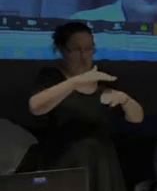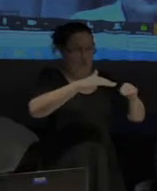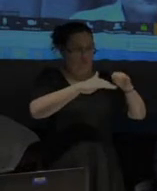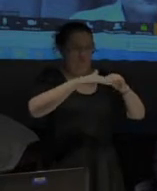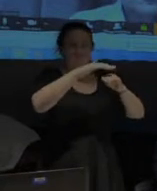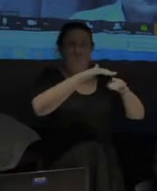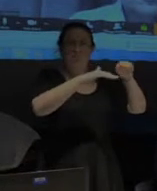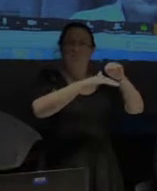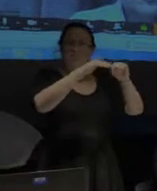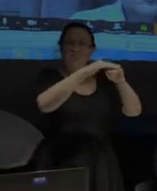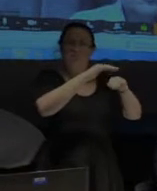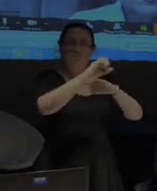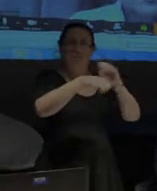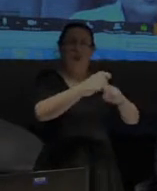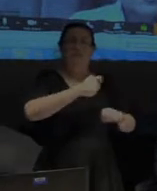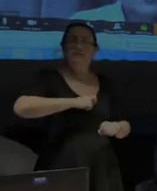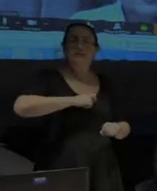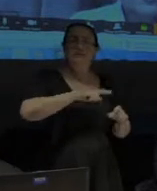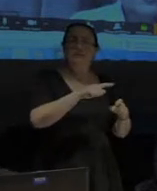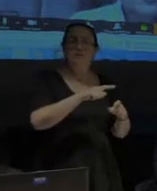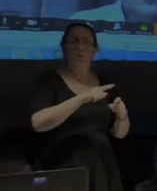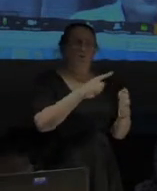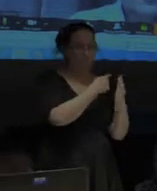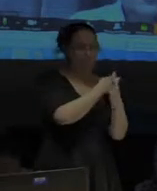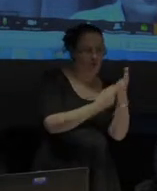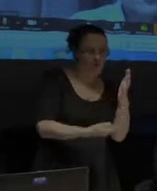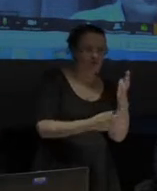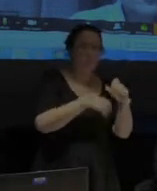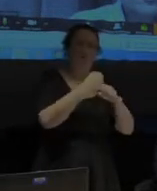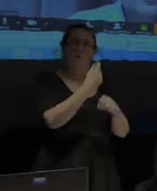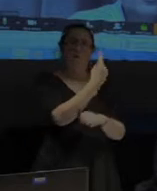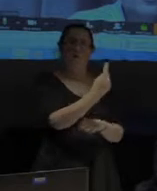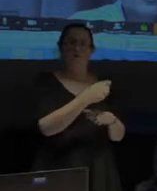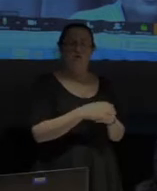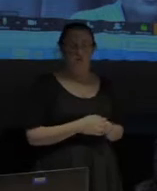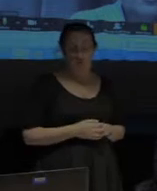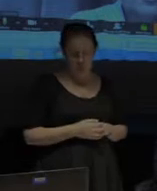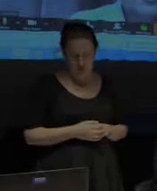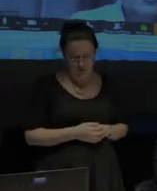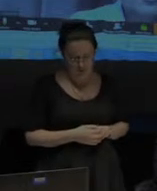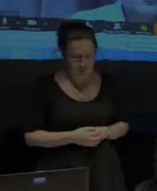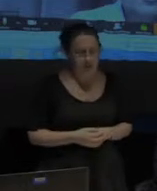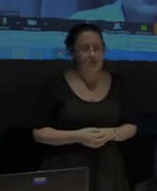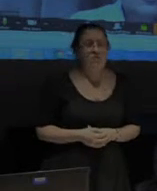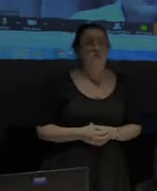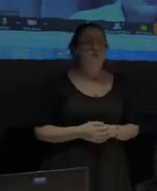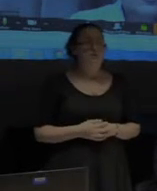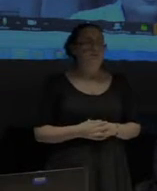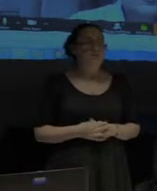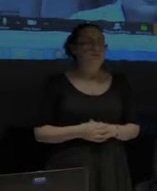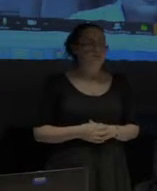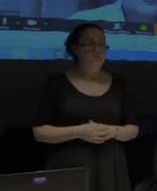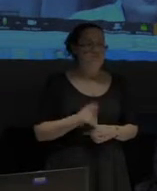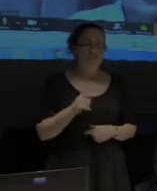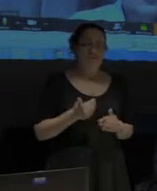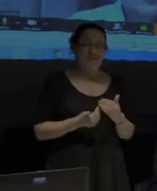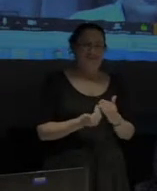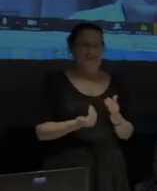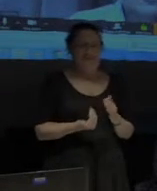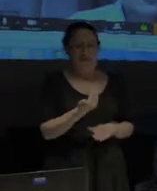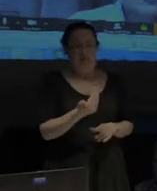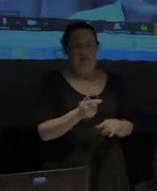something that is an area of research and idea that's only really in its relative infancy in